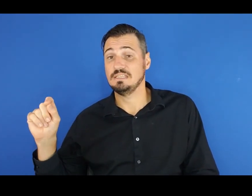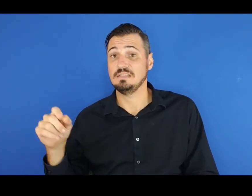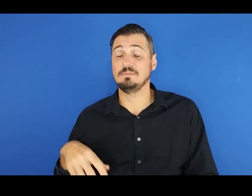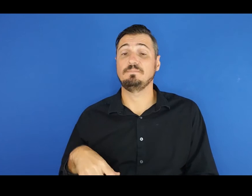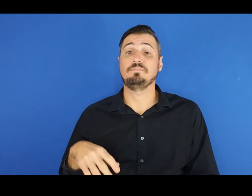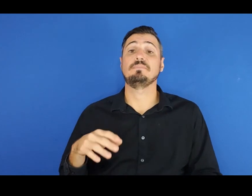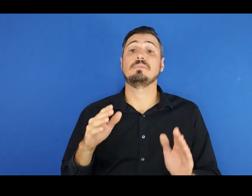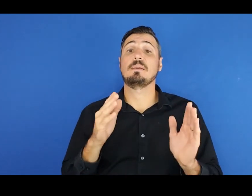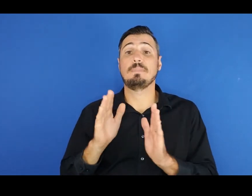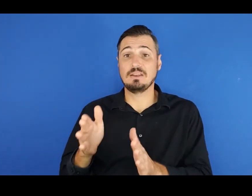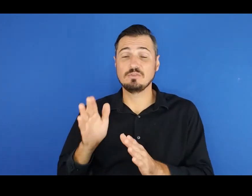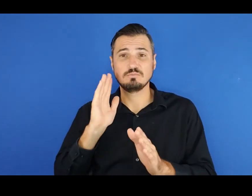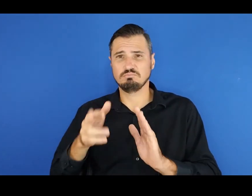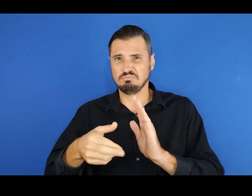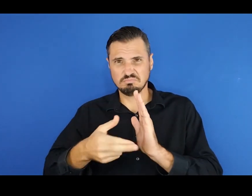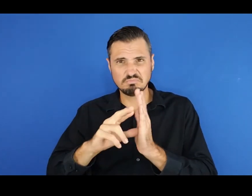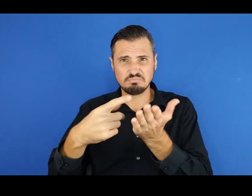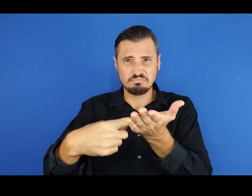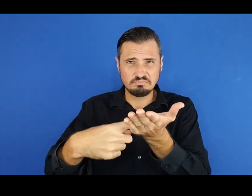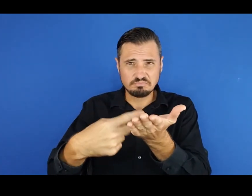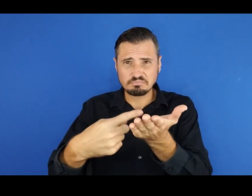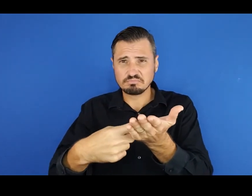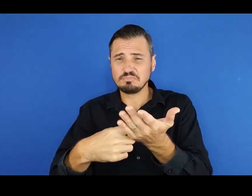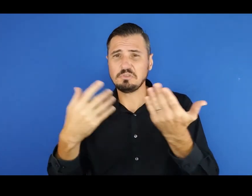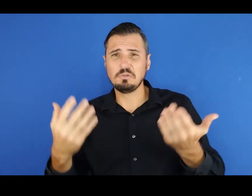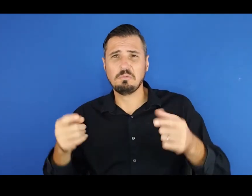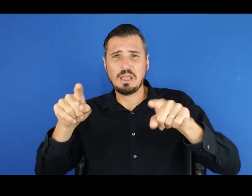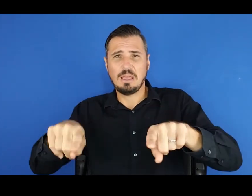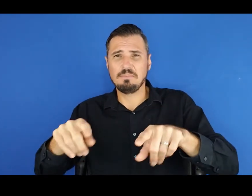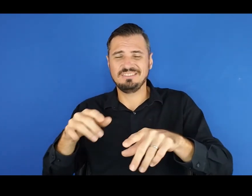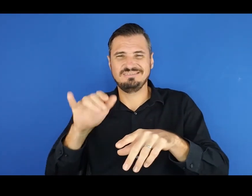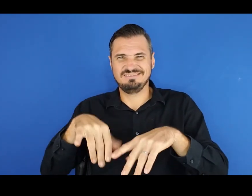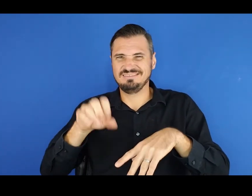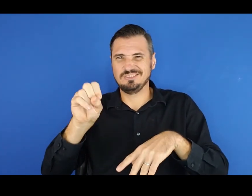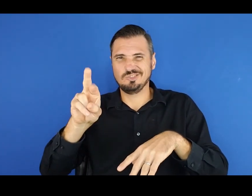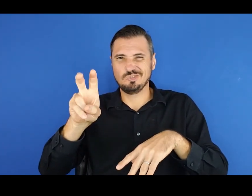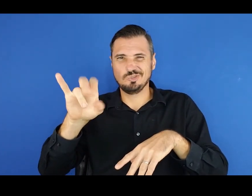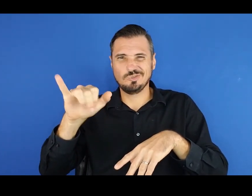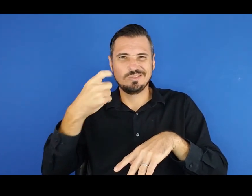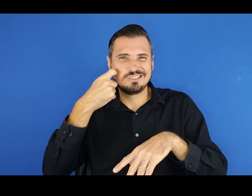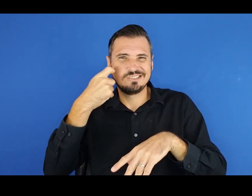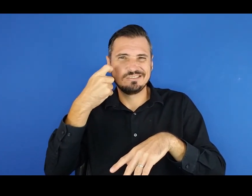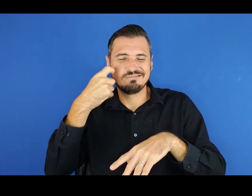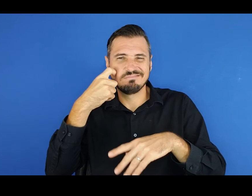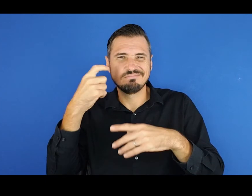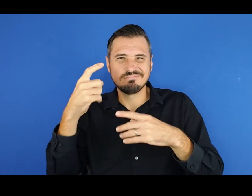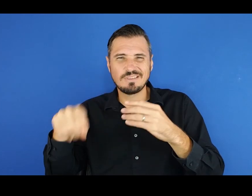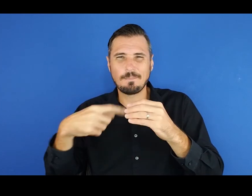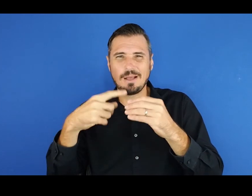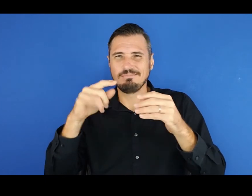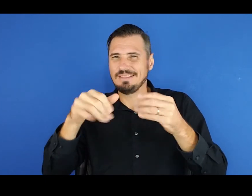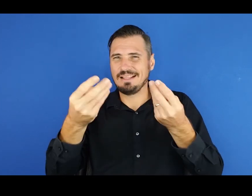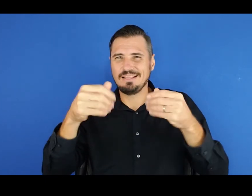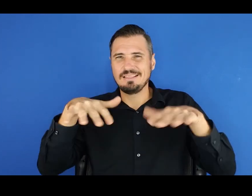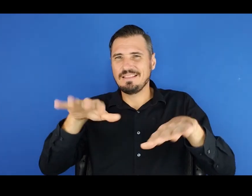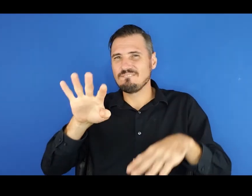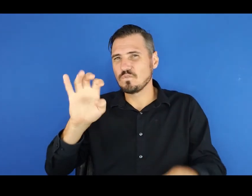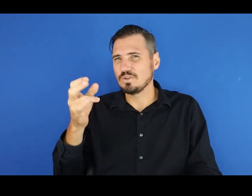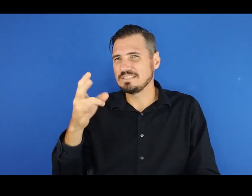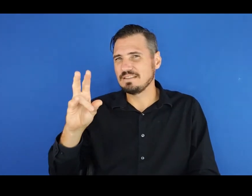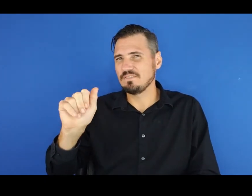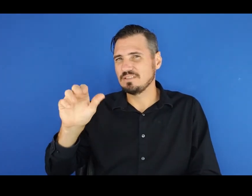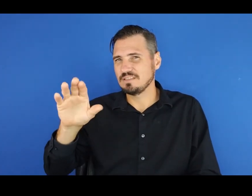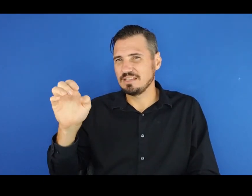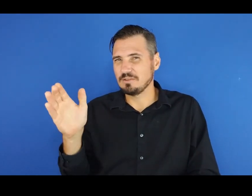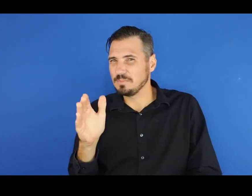and results of the Waimea 400 survey that was conducted recently on the 417-acre parcel between Waimea